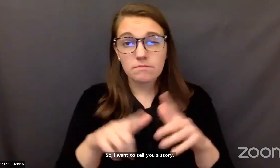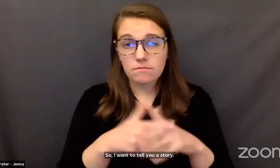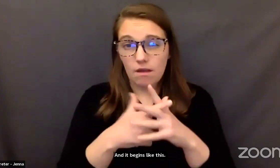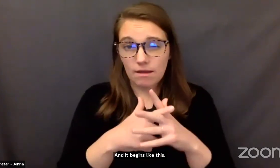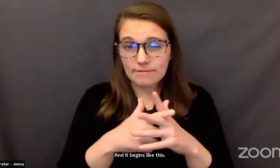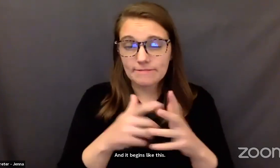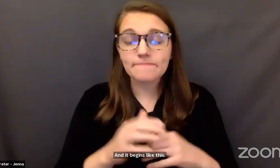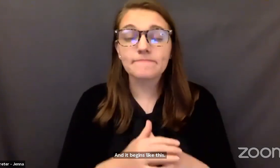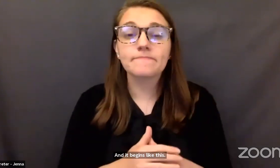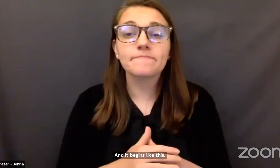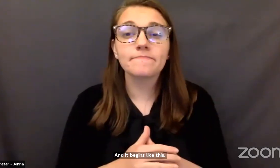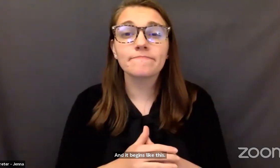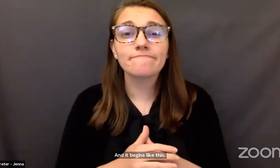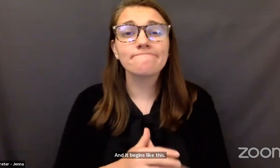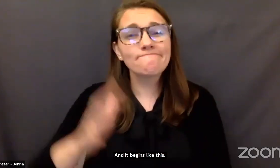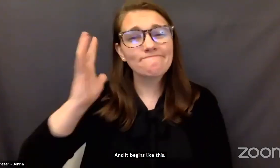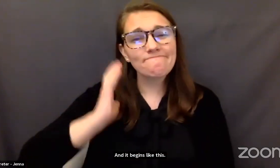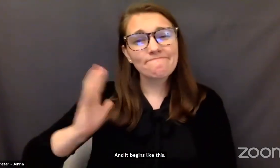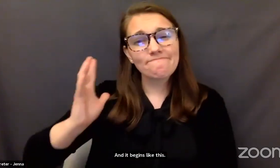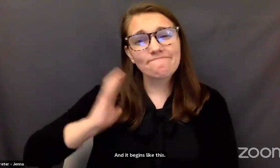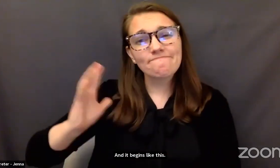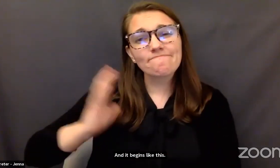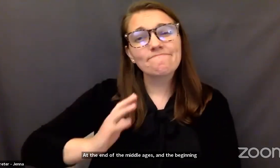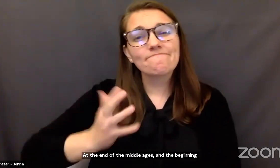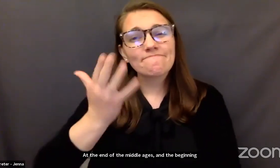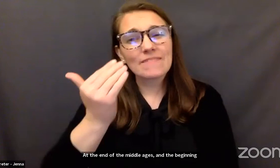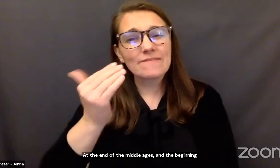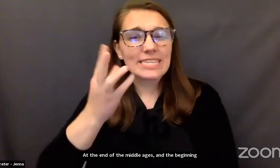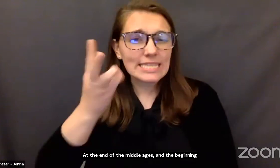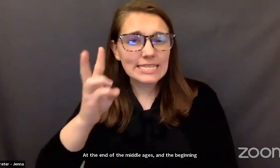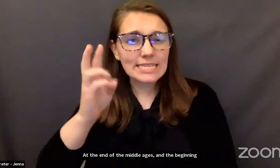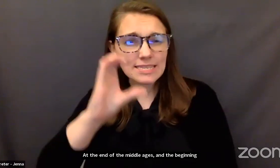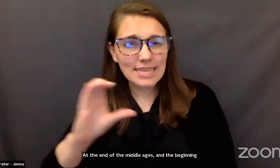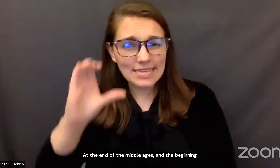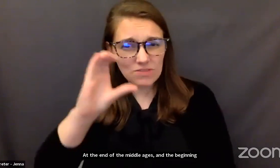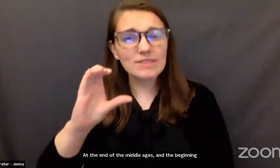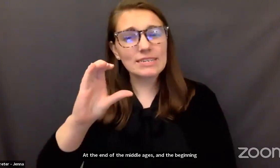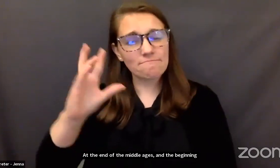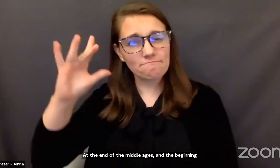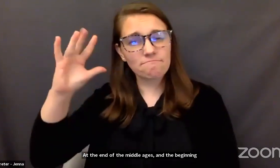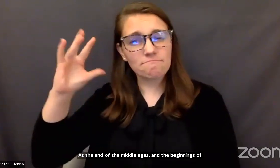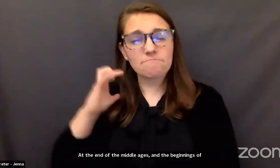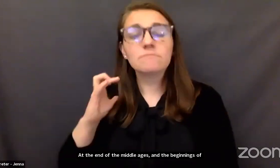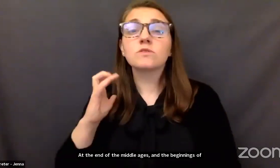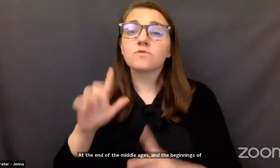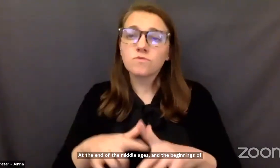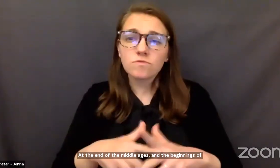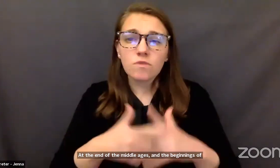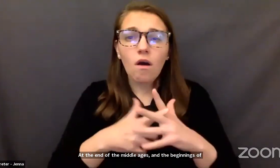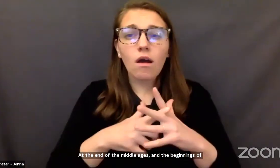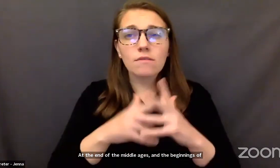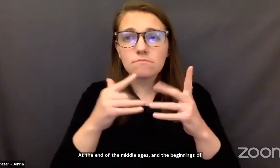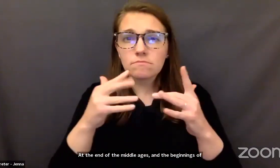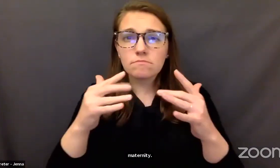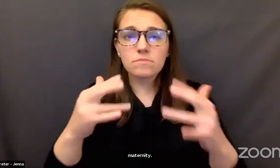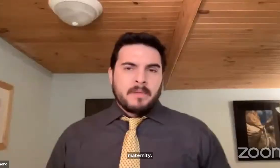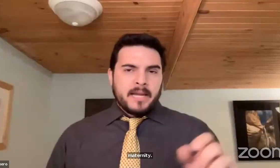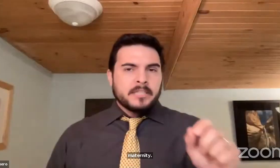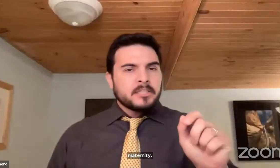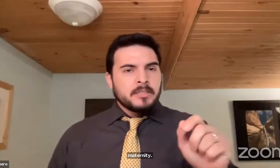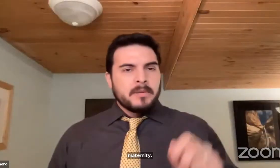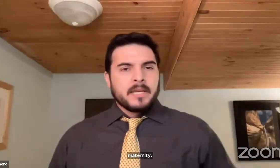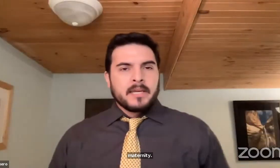At the end of the Middle Ages and the beginnings of modernity, there was a subtle shift in the way